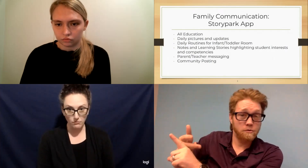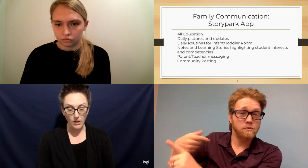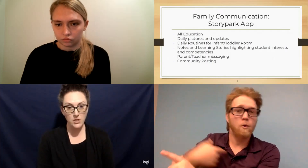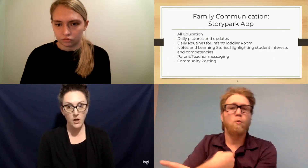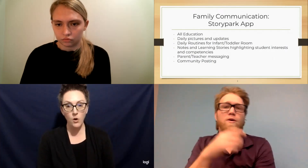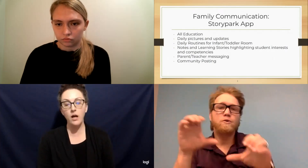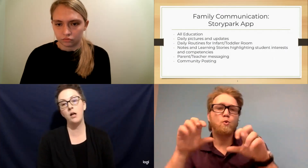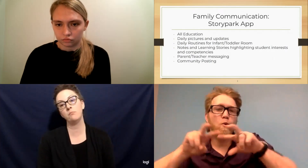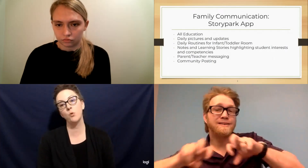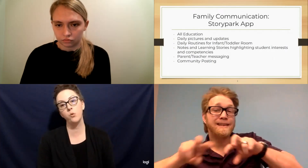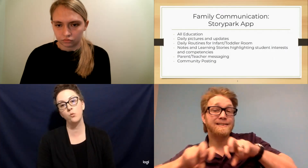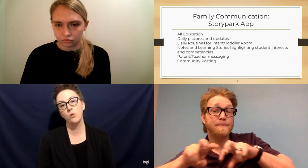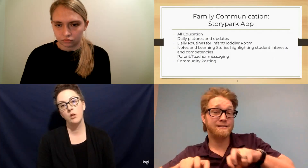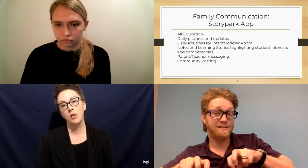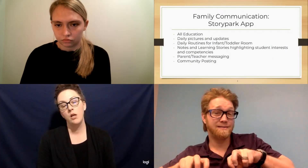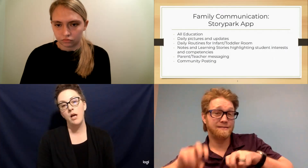So